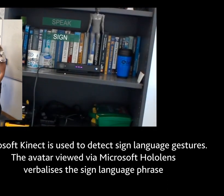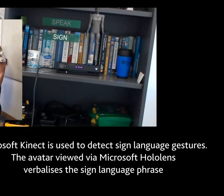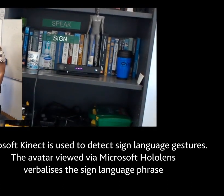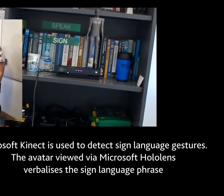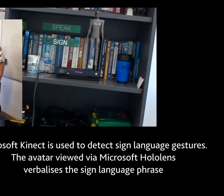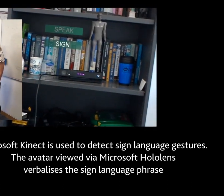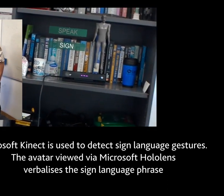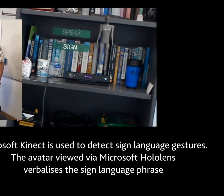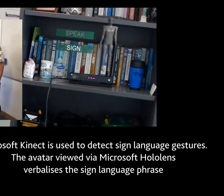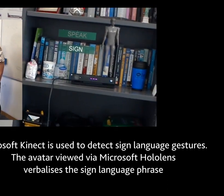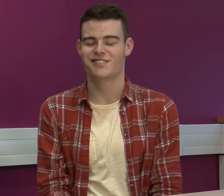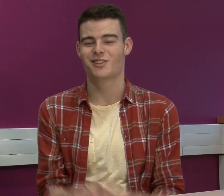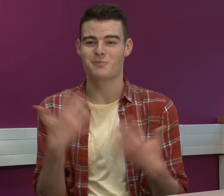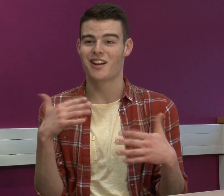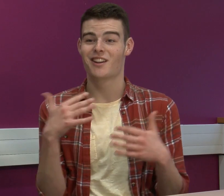Great.